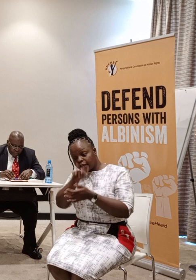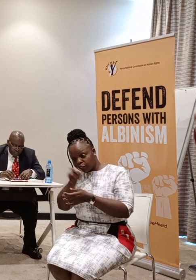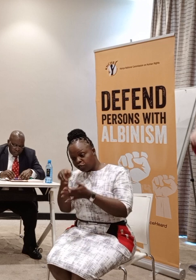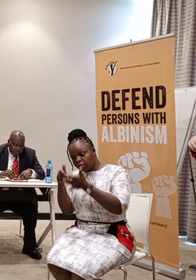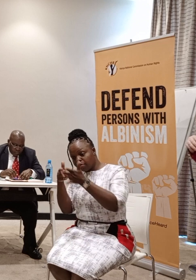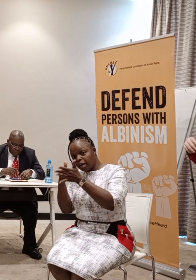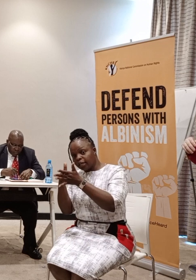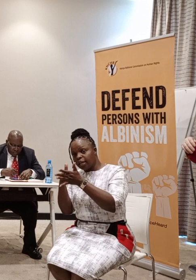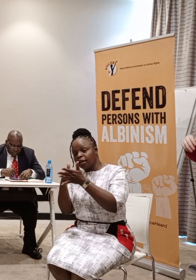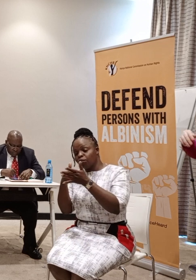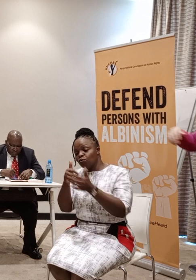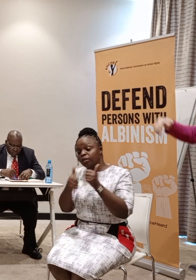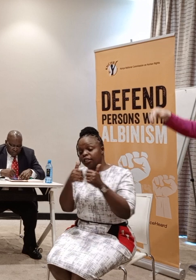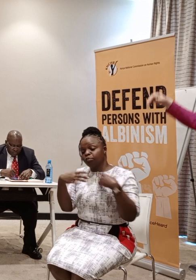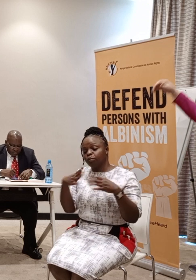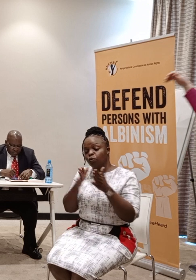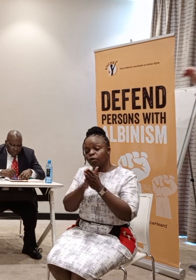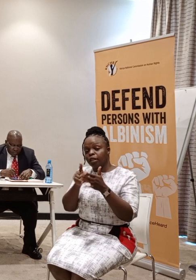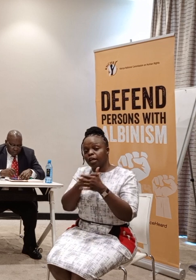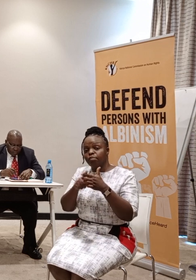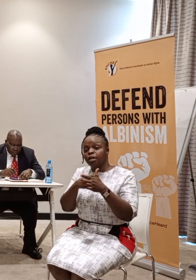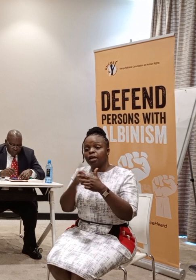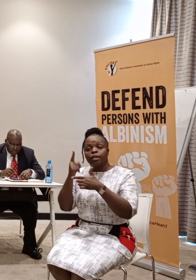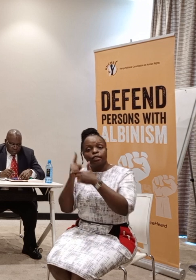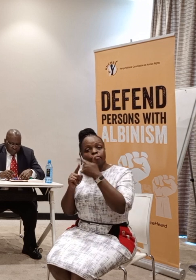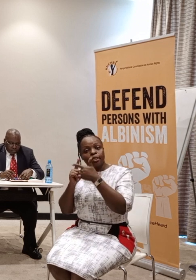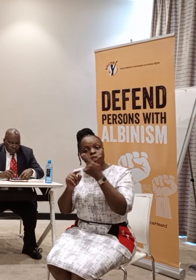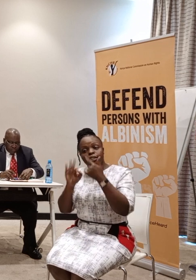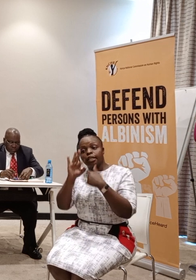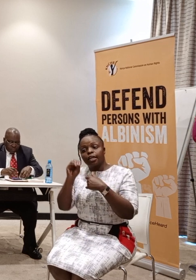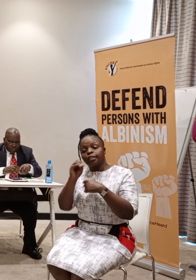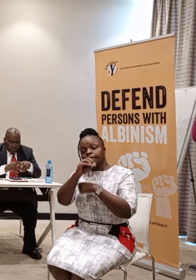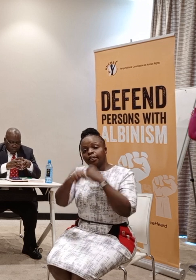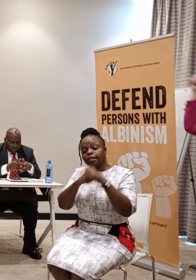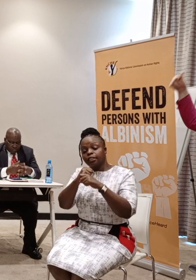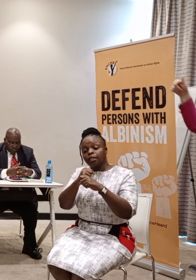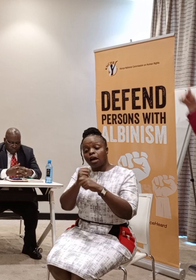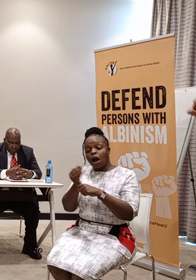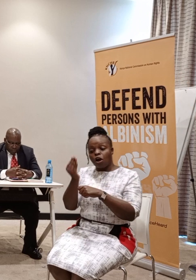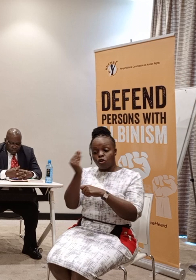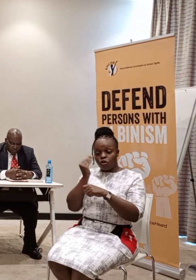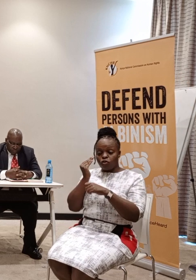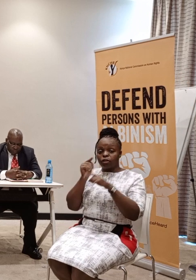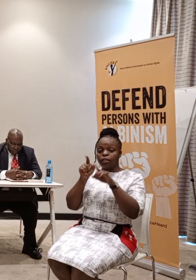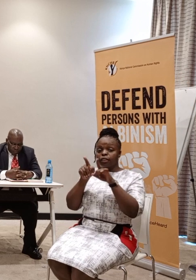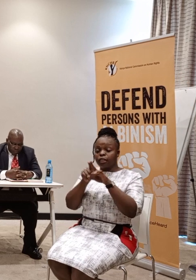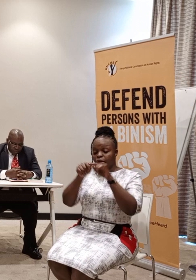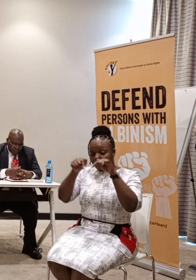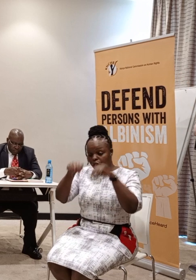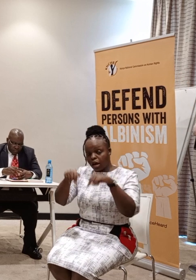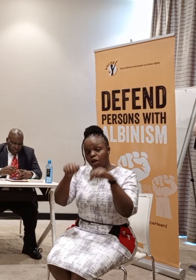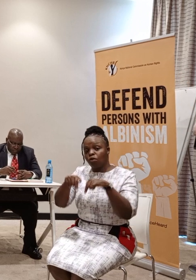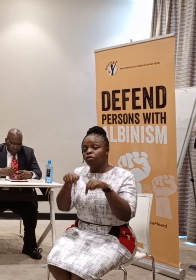with albinism have experienced 30 years ago and are experiencing to